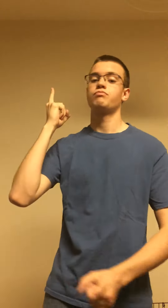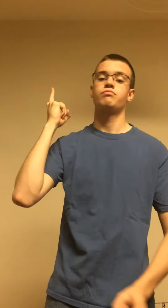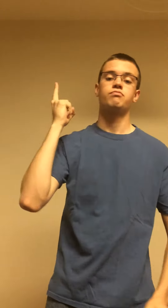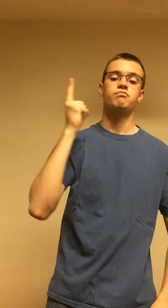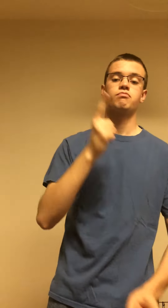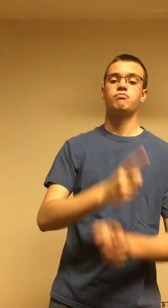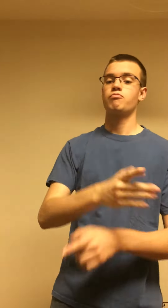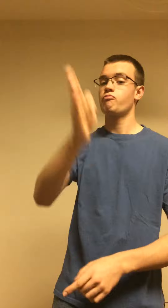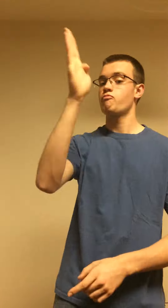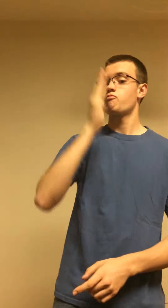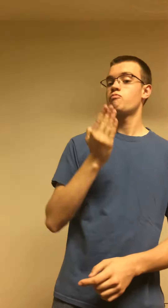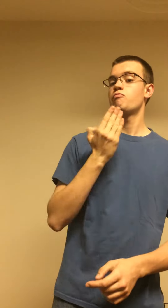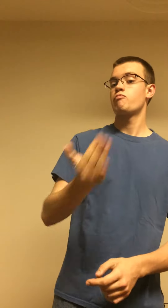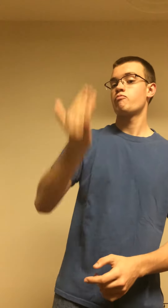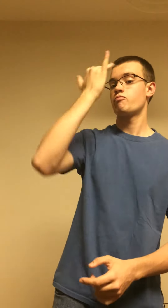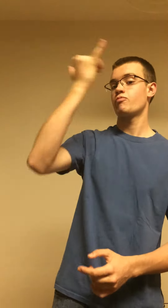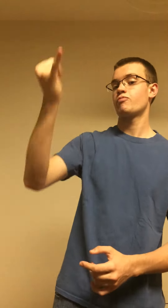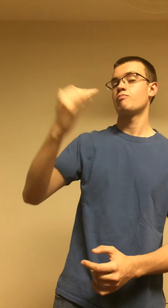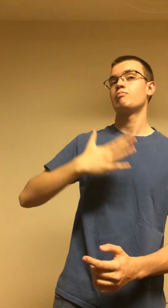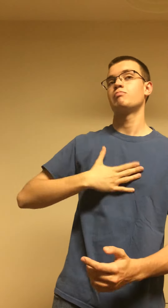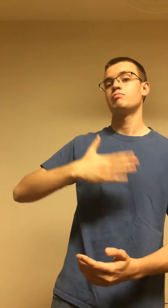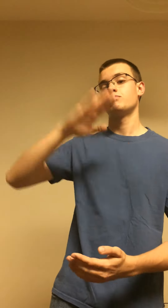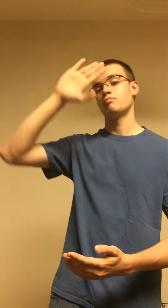I thank God he's mine I